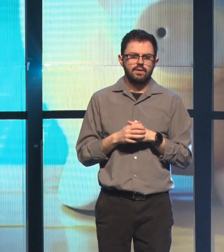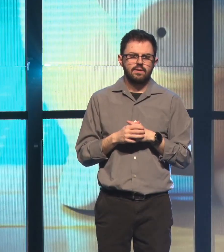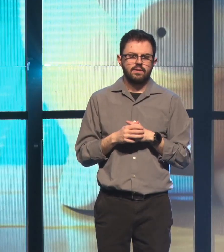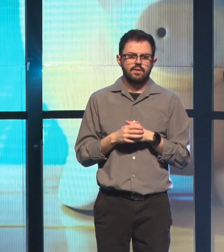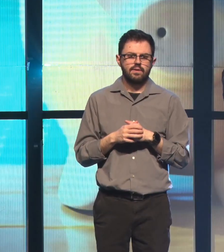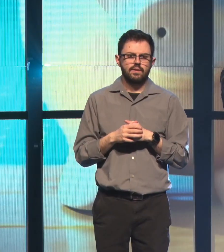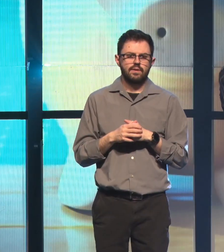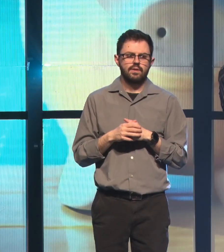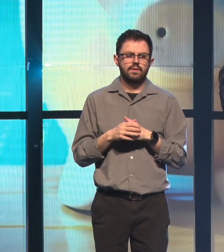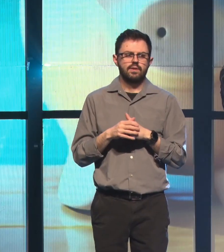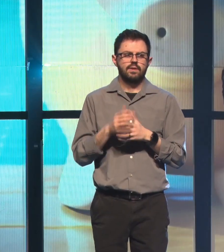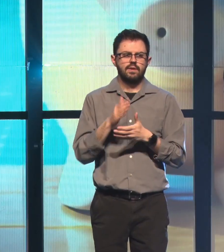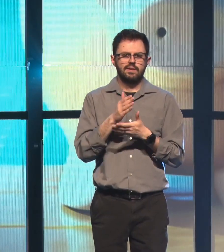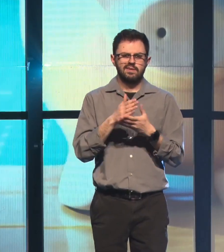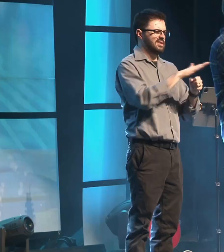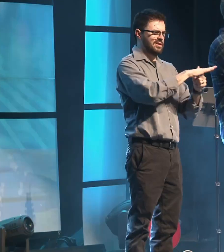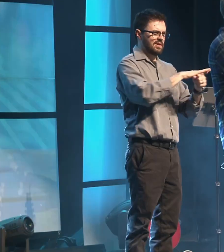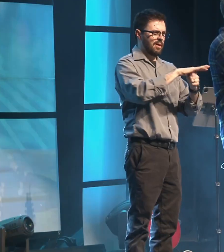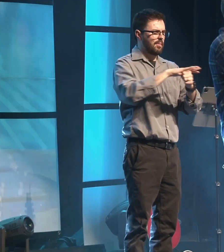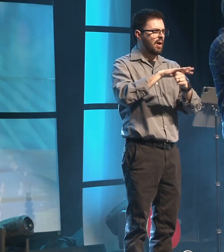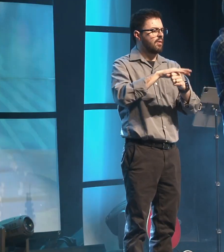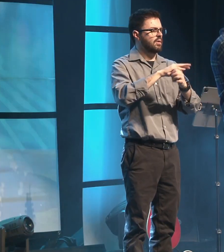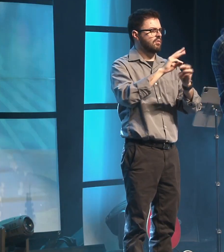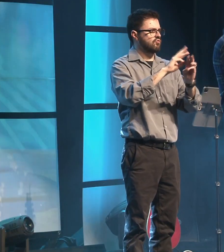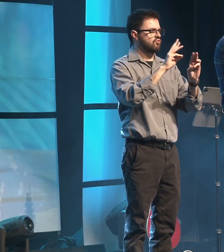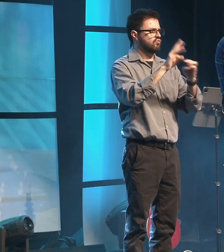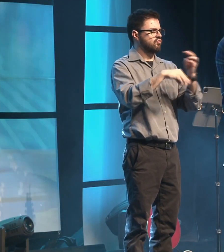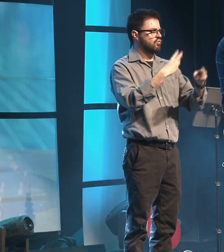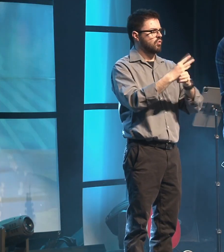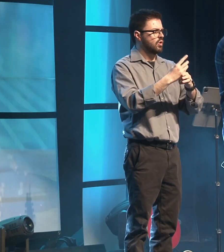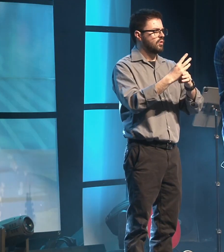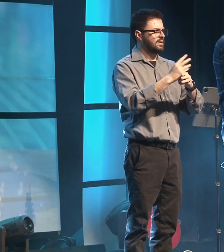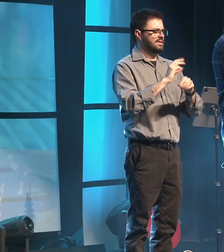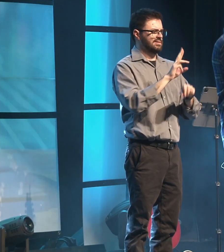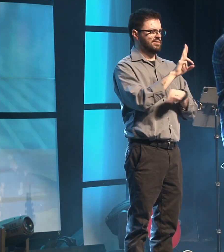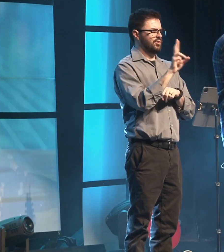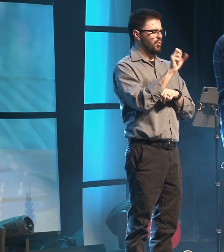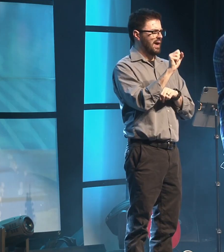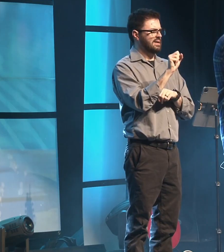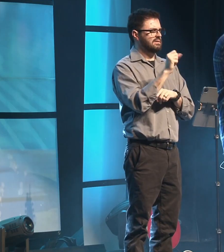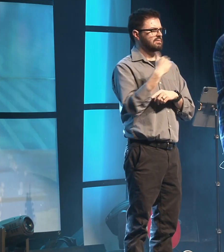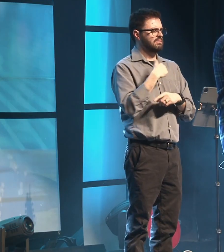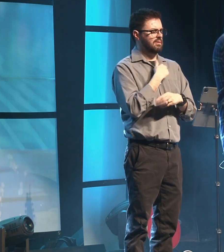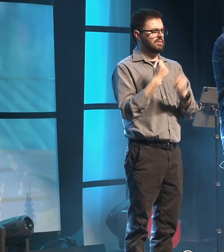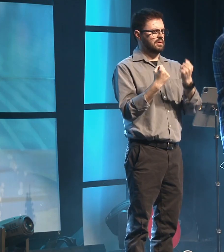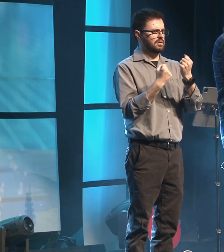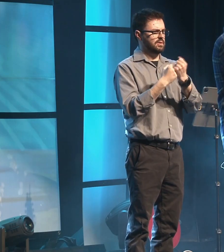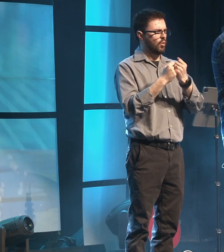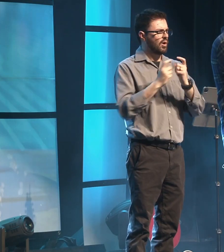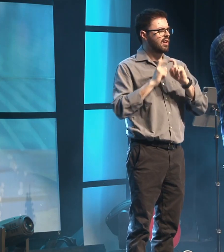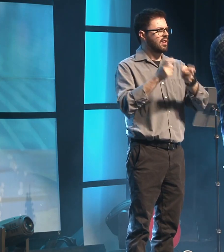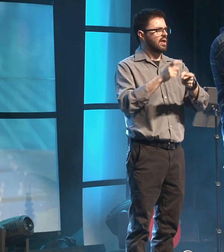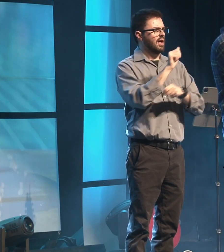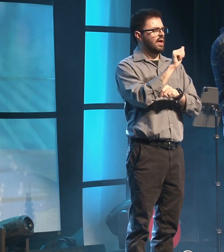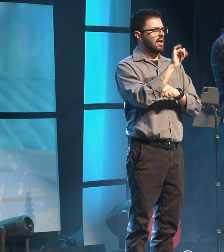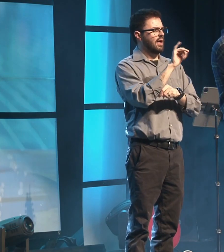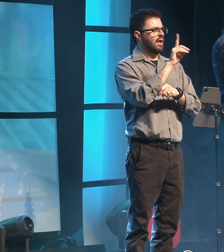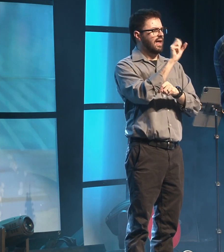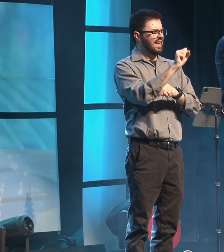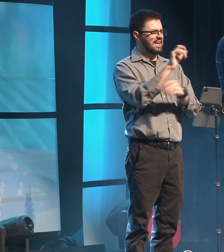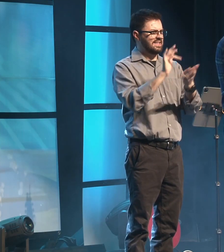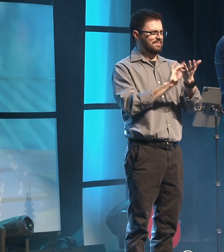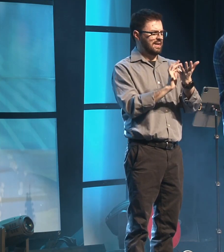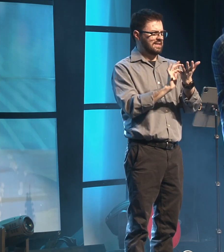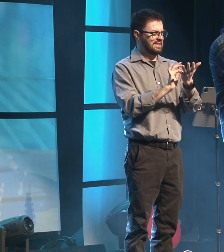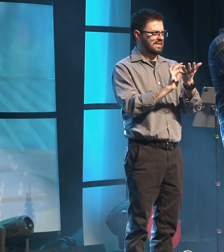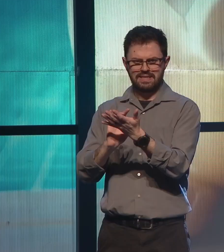in parts of the world, we were supporting AIDS medicine. And since that order, and this was like a